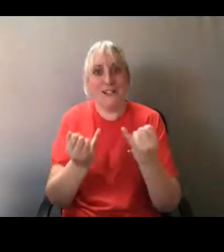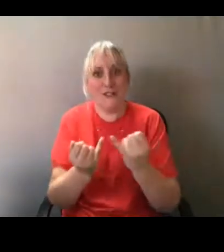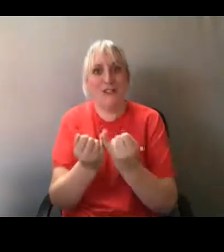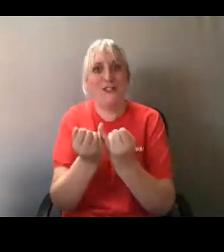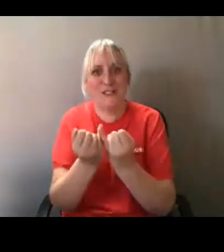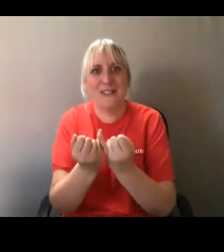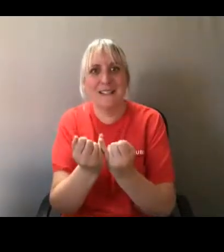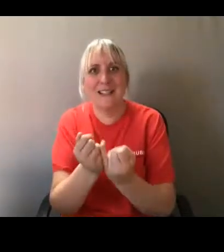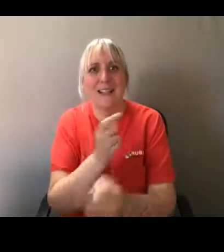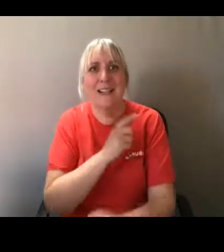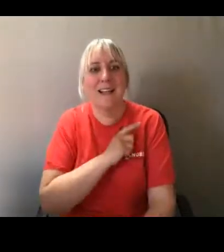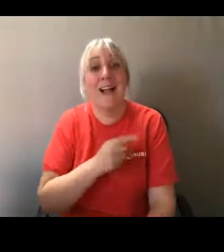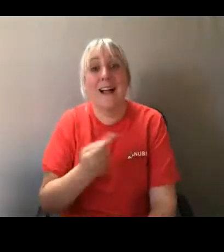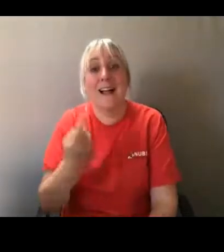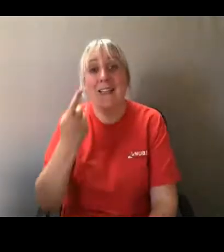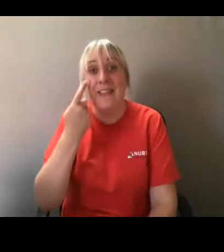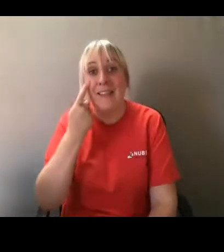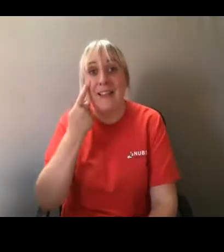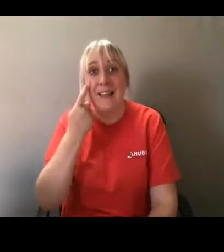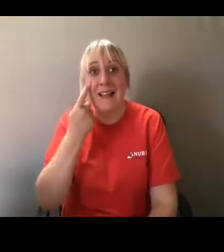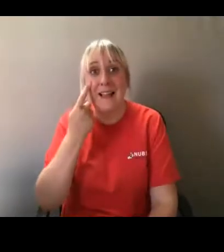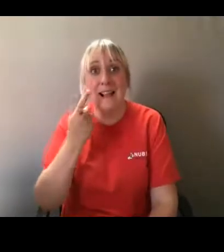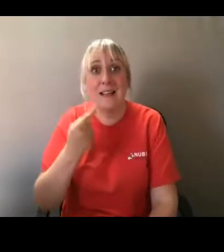we can't